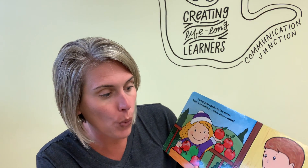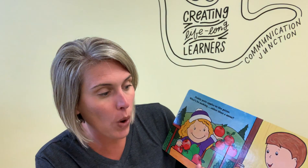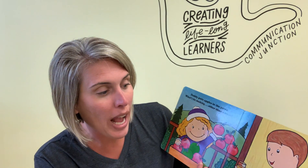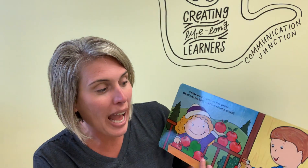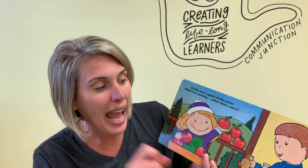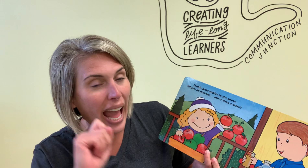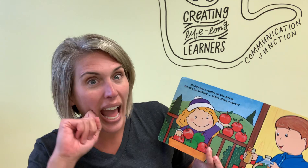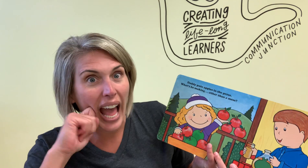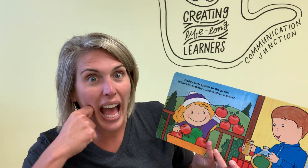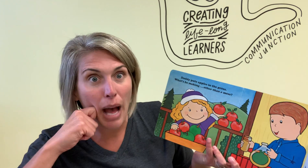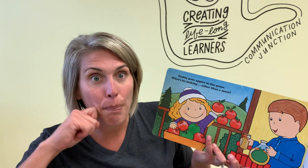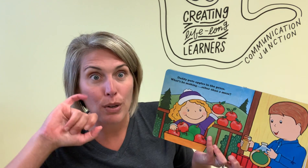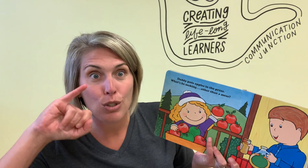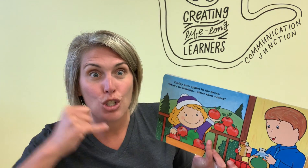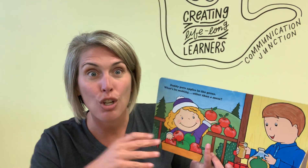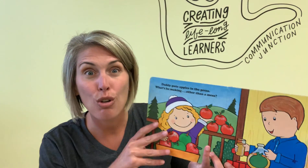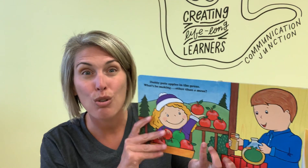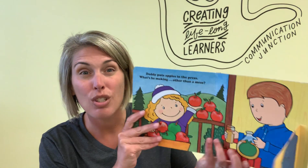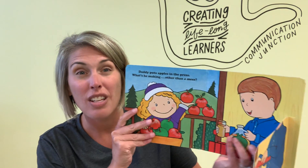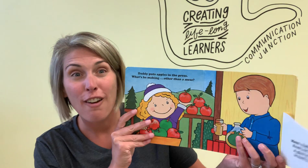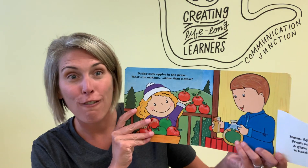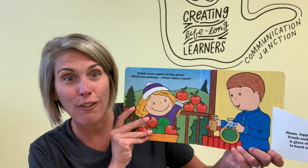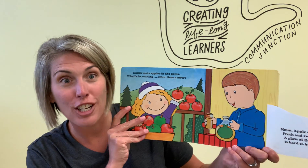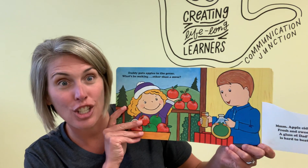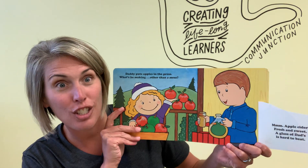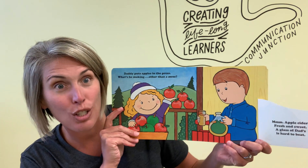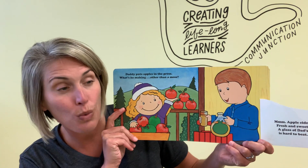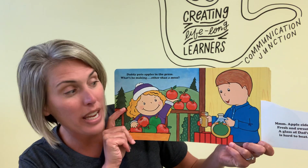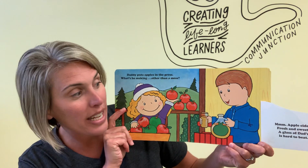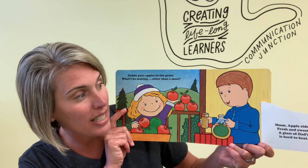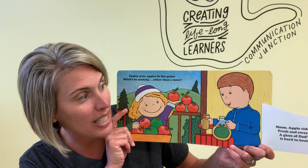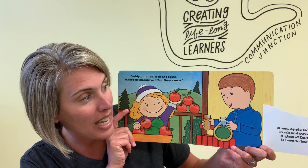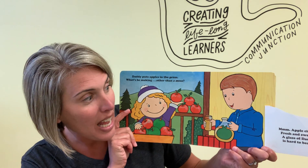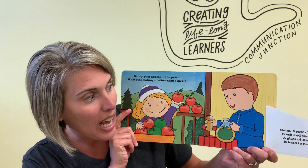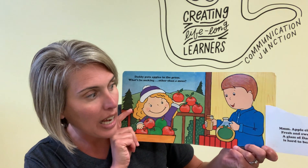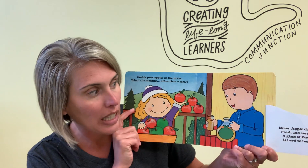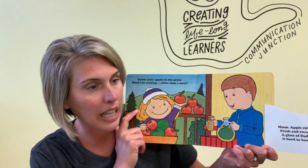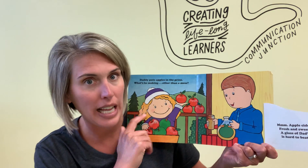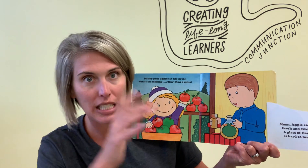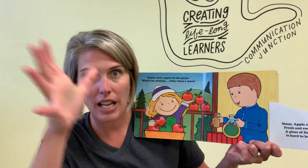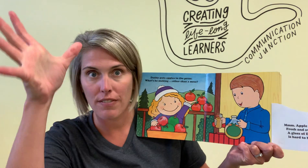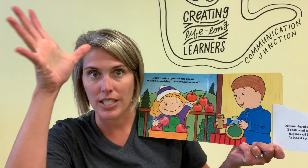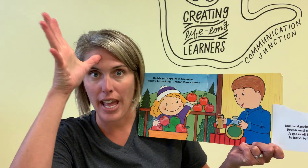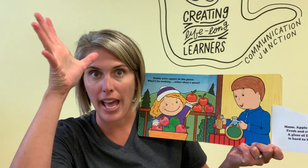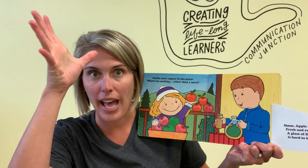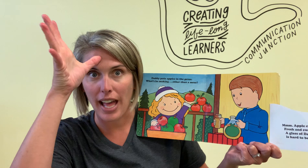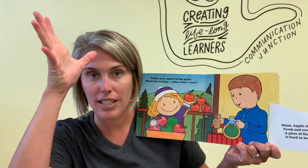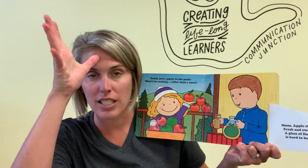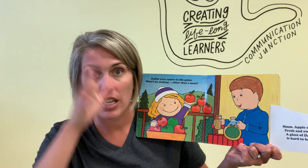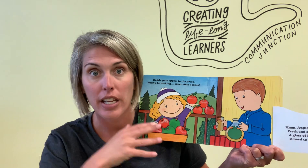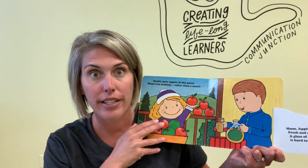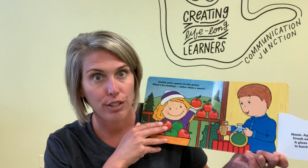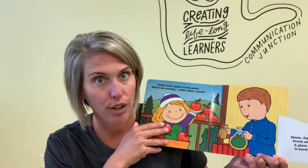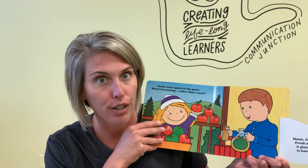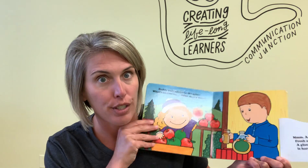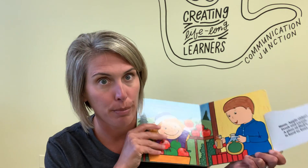Ooh, apple juice, fresh and sweet. A glass of Dad's. It's hard to